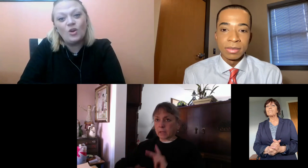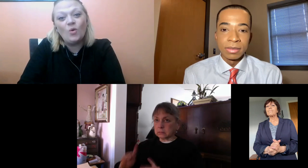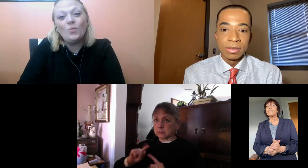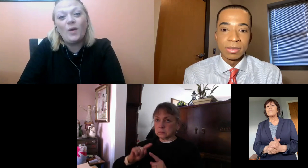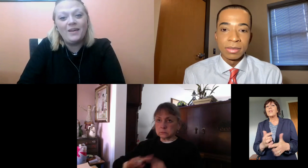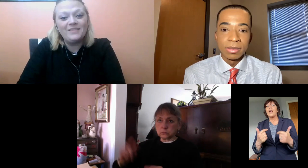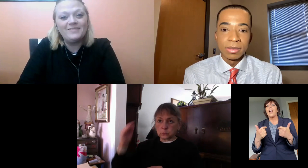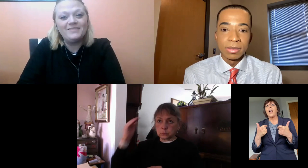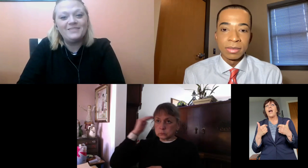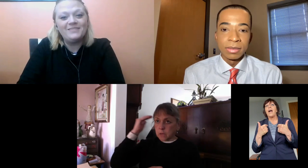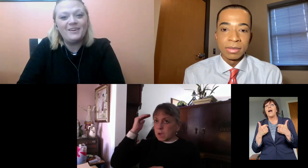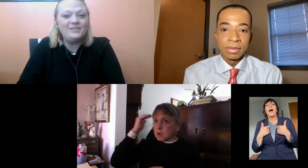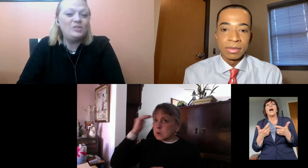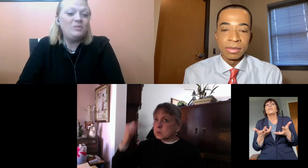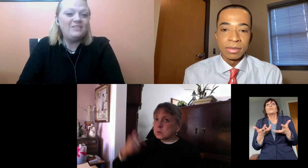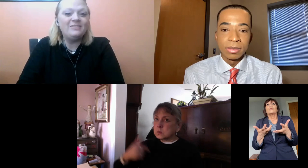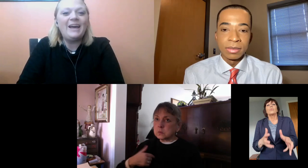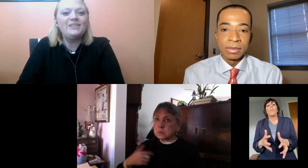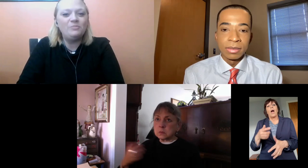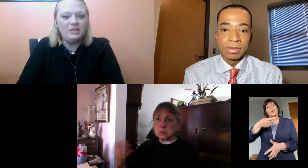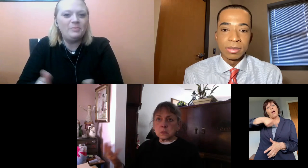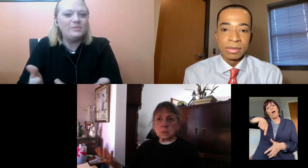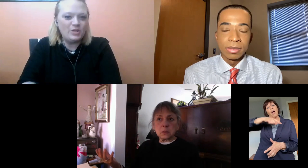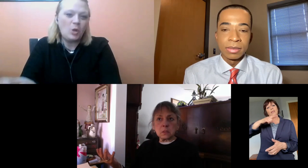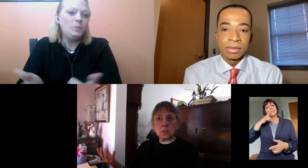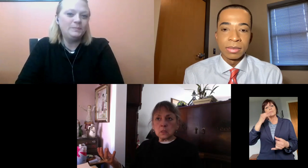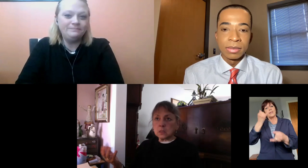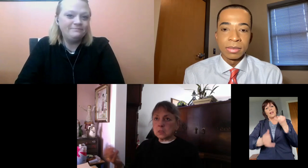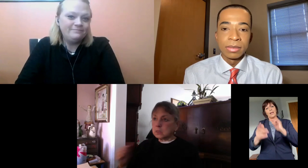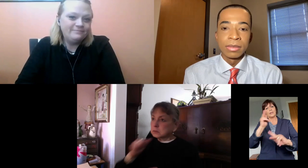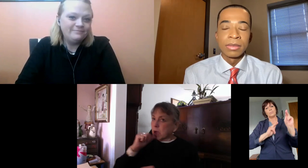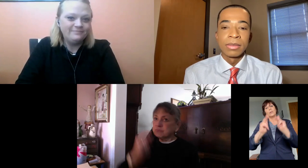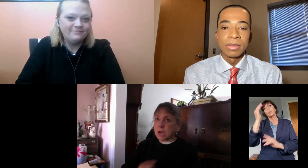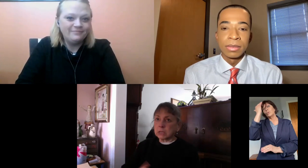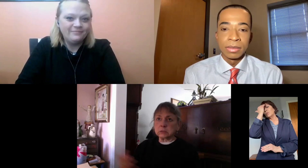I don't want us to be the last people to know.